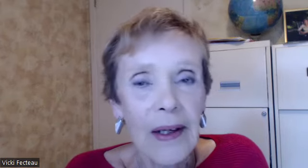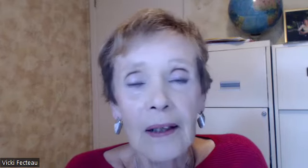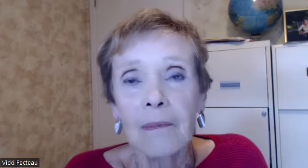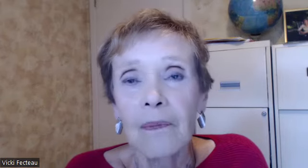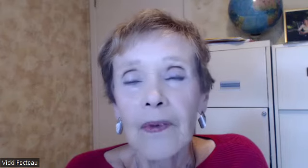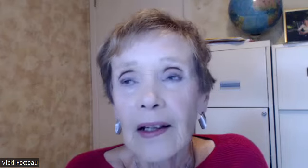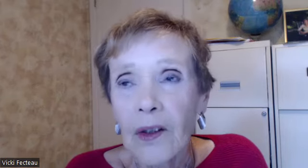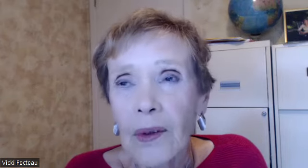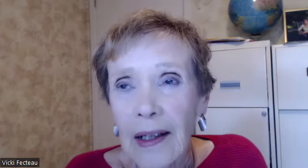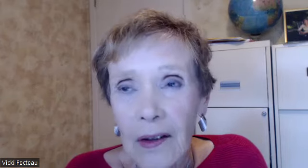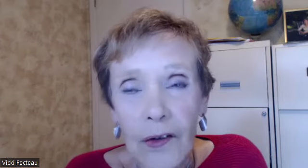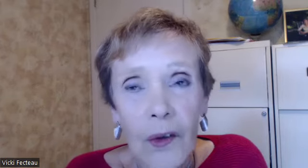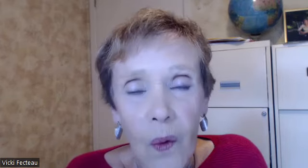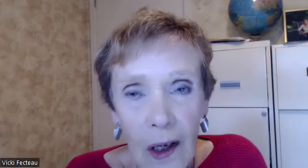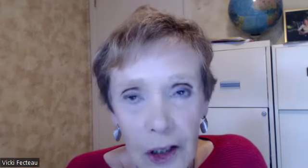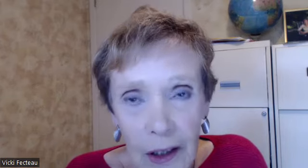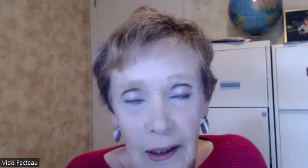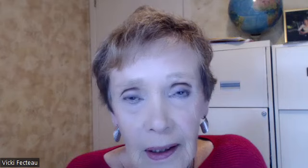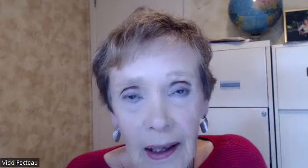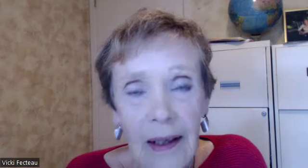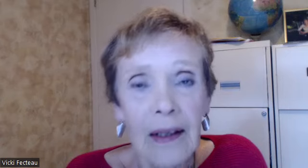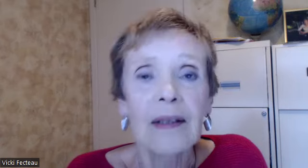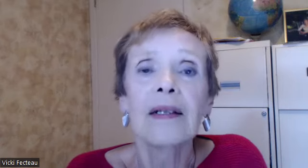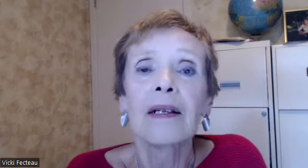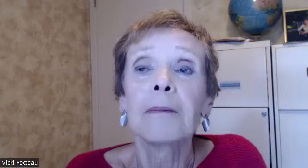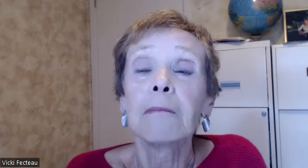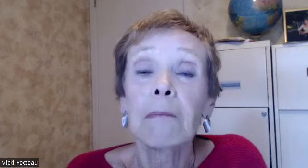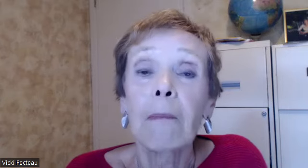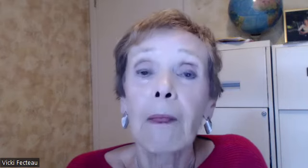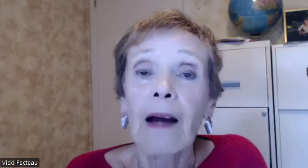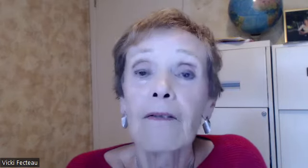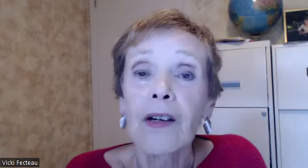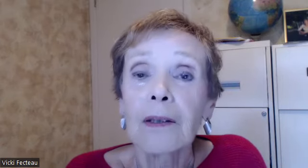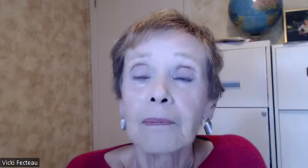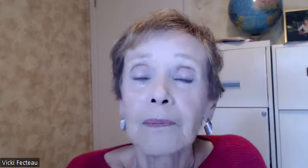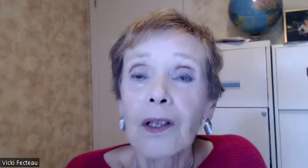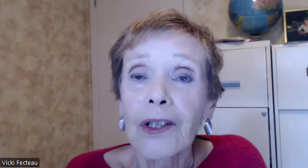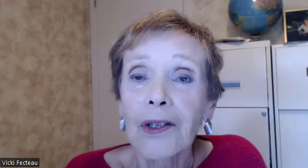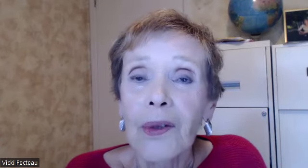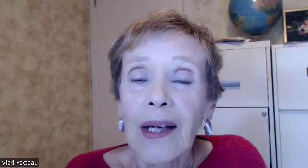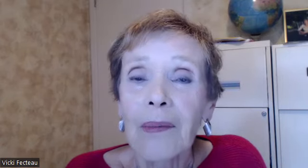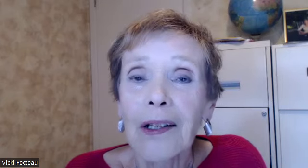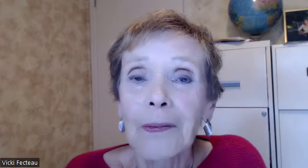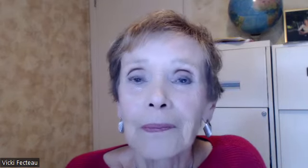Anyway, thank you again for watching, and have fun learning two-hand manual.